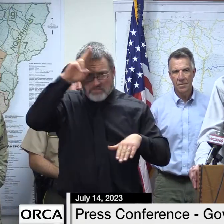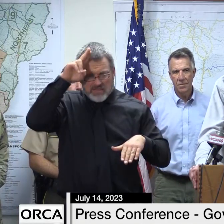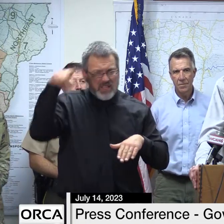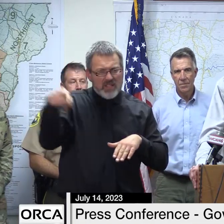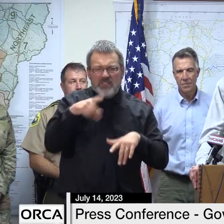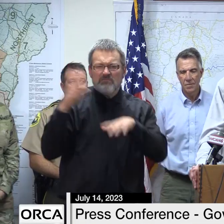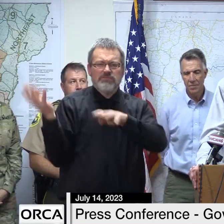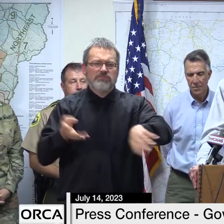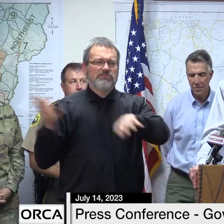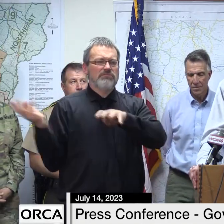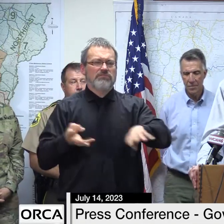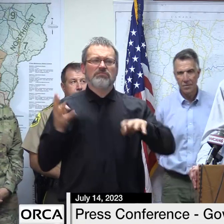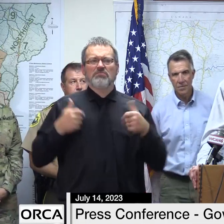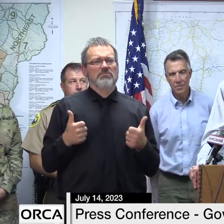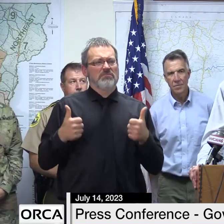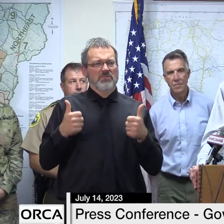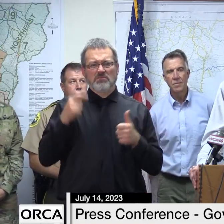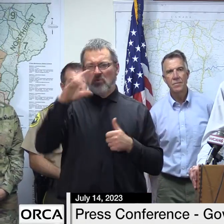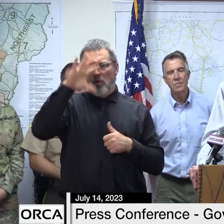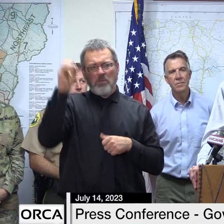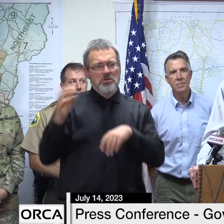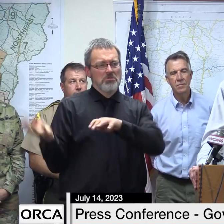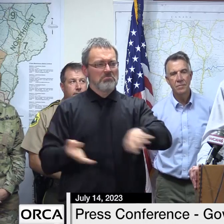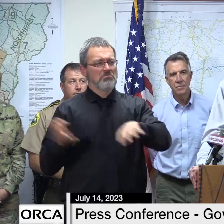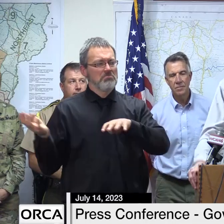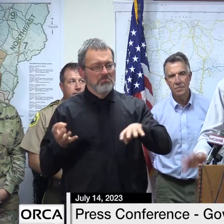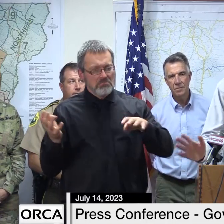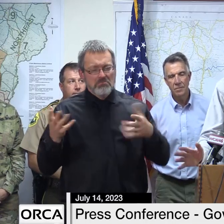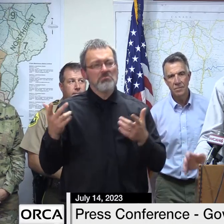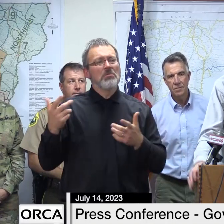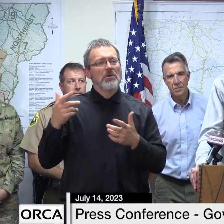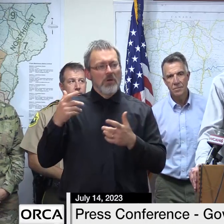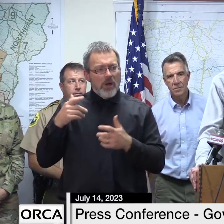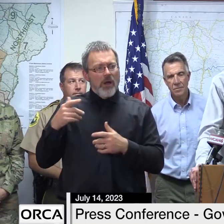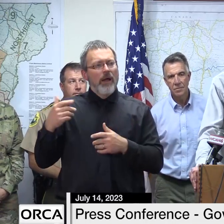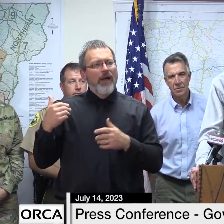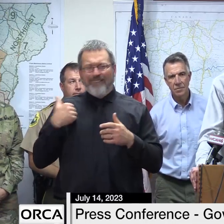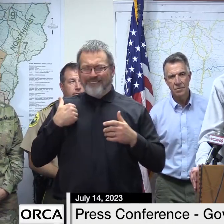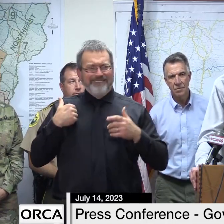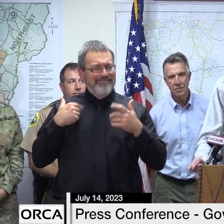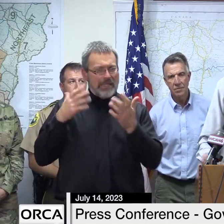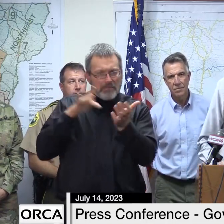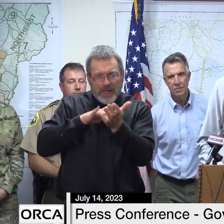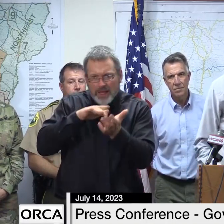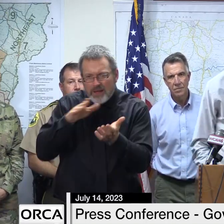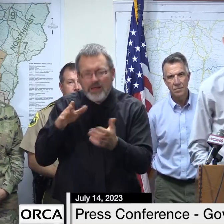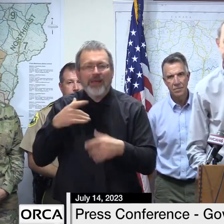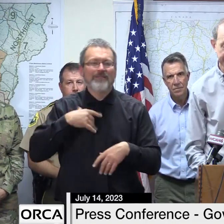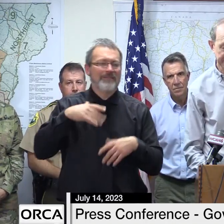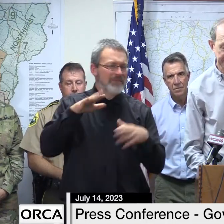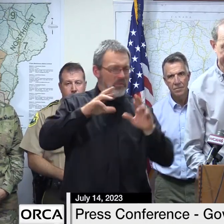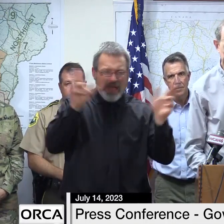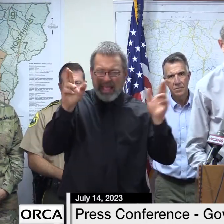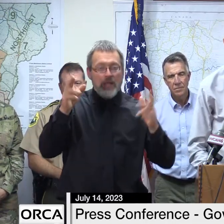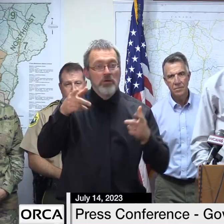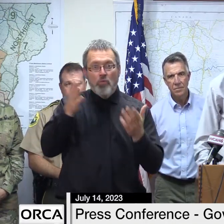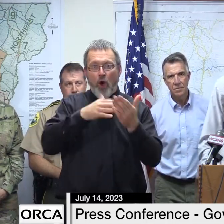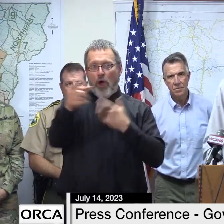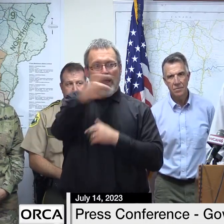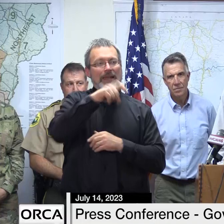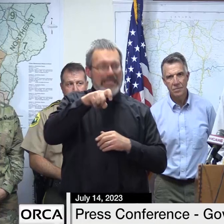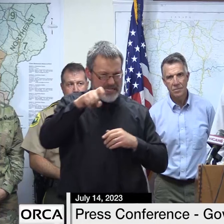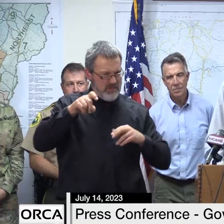open. Things are actually available for any Vermonter in need. Has there been